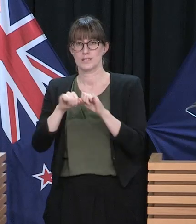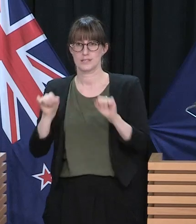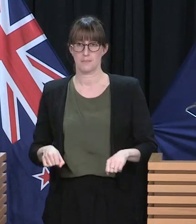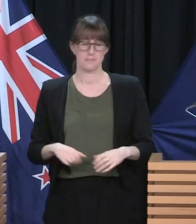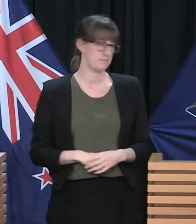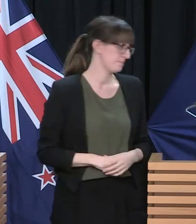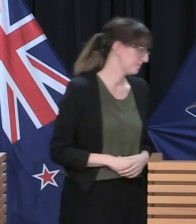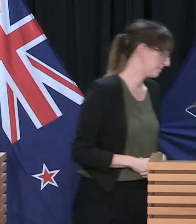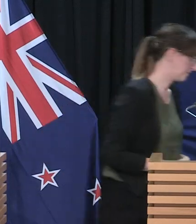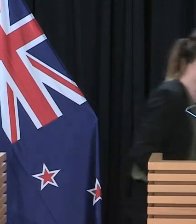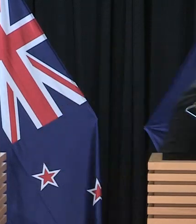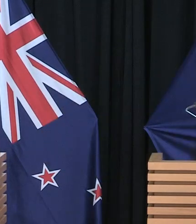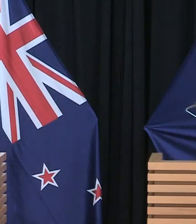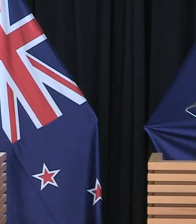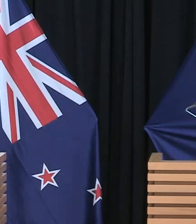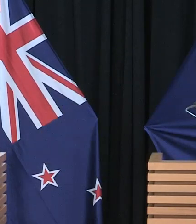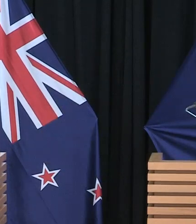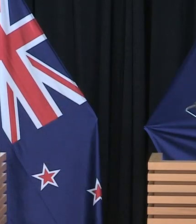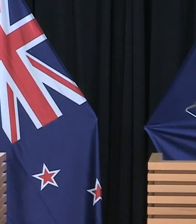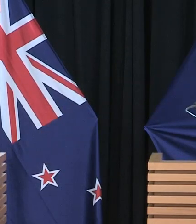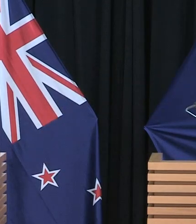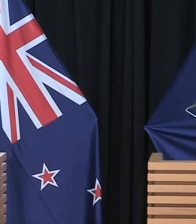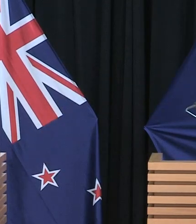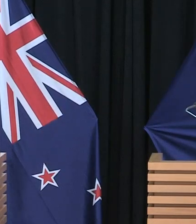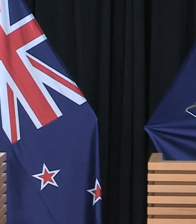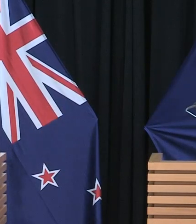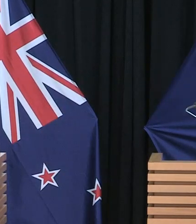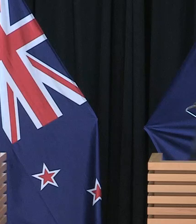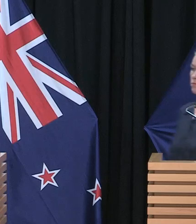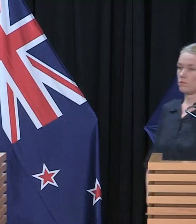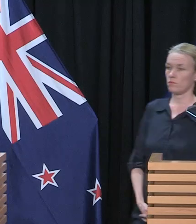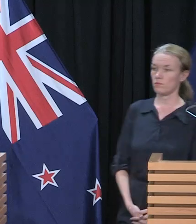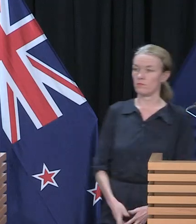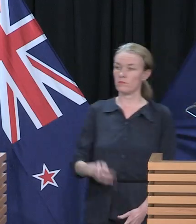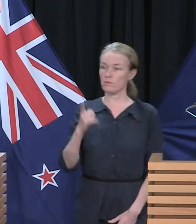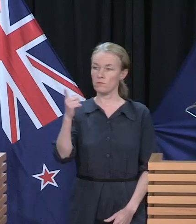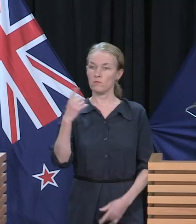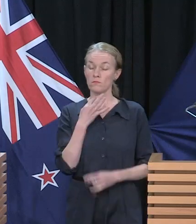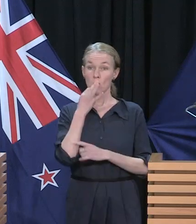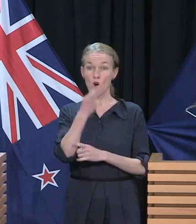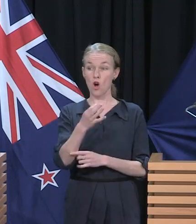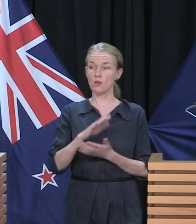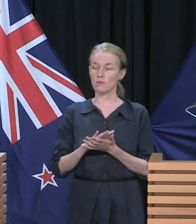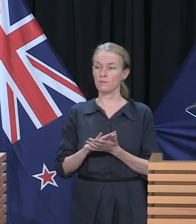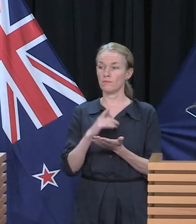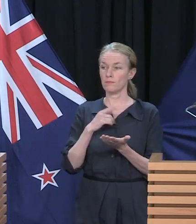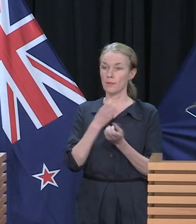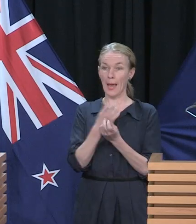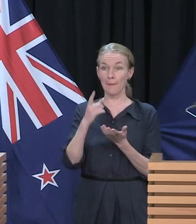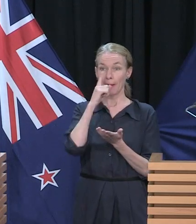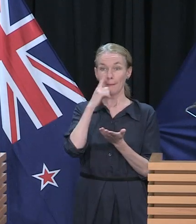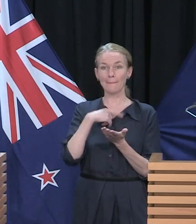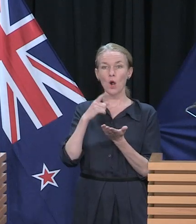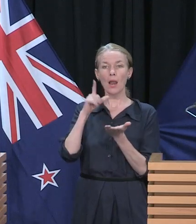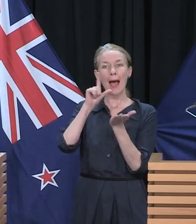the COVID tracer sort of registrations went up last week for a little bit, but now they've again sort of fallen into that same flat line. Is there any